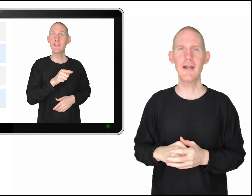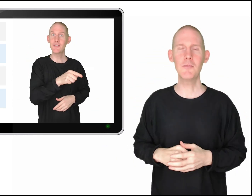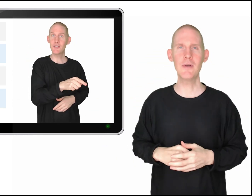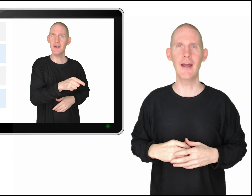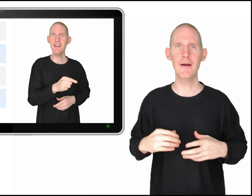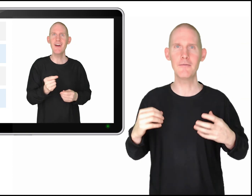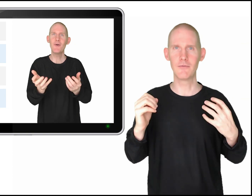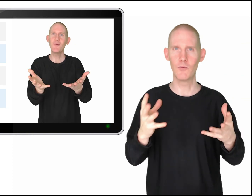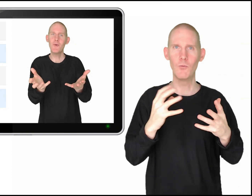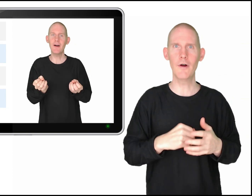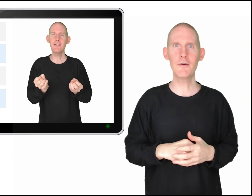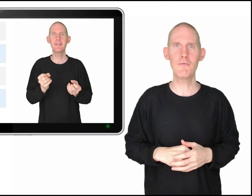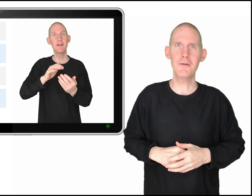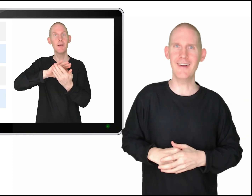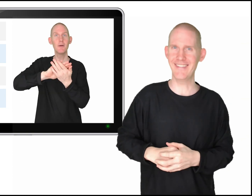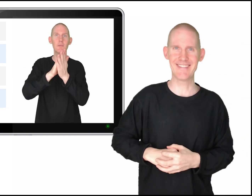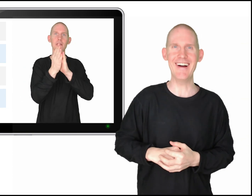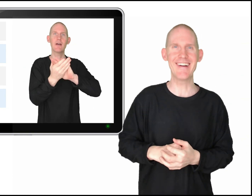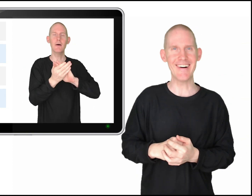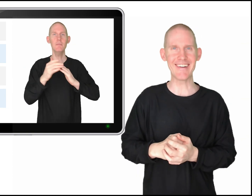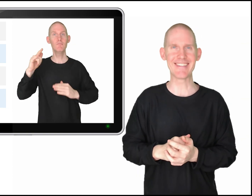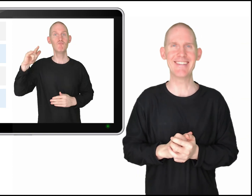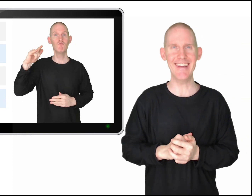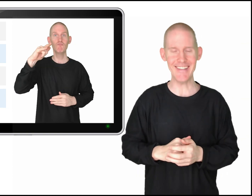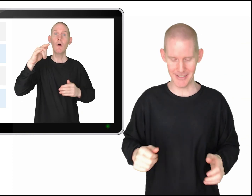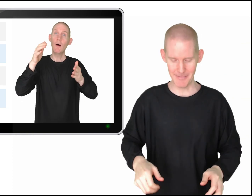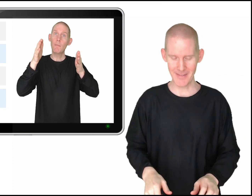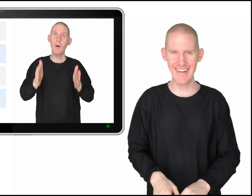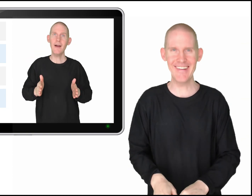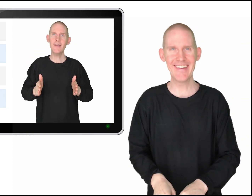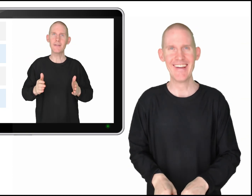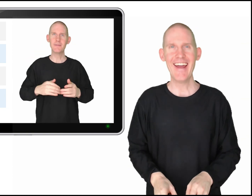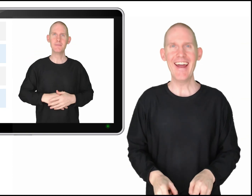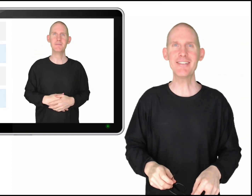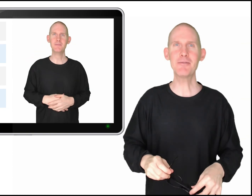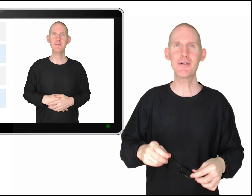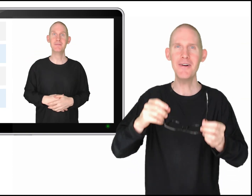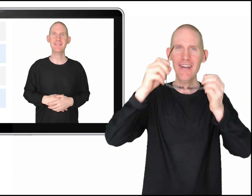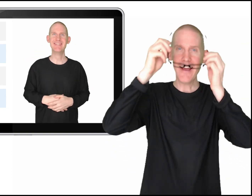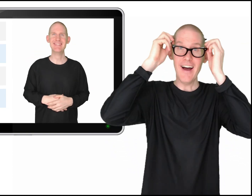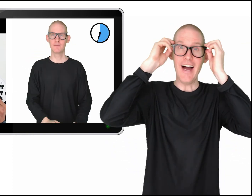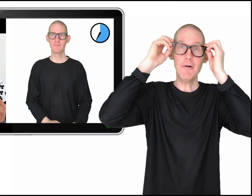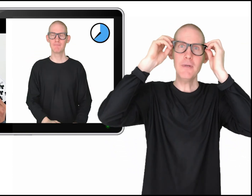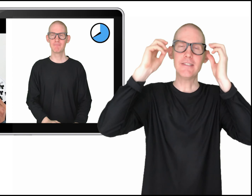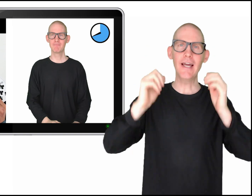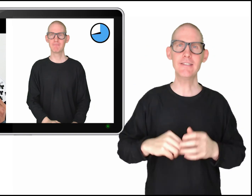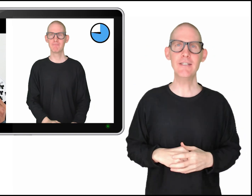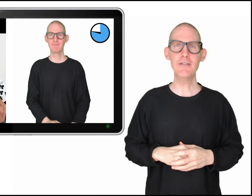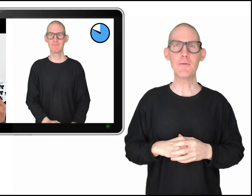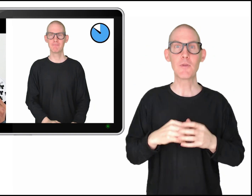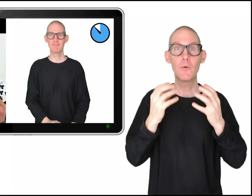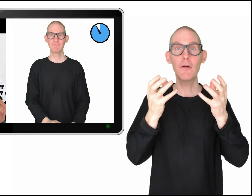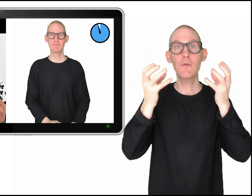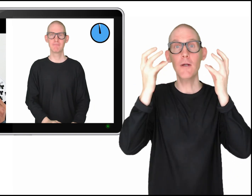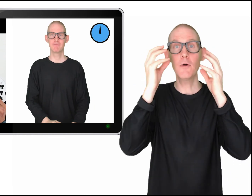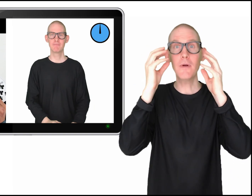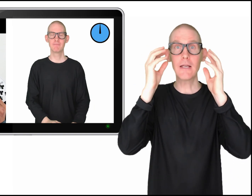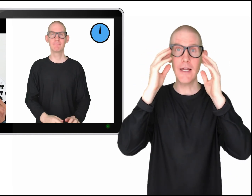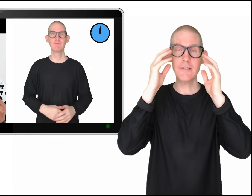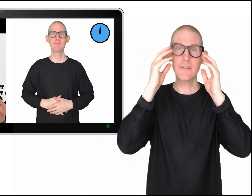we have wonderful dialogues. Yes. As we're going, I will be testing you. Whenever I put my glasses on,